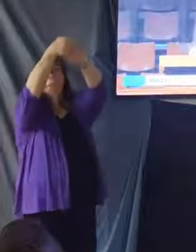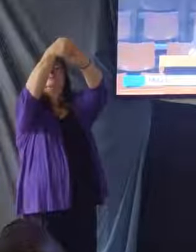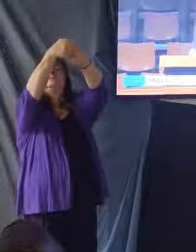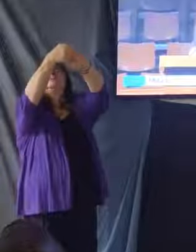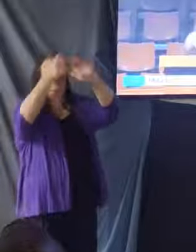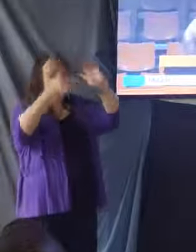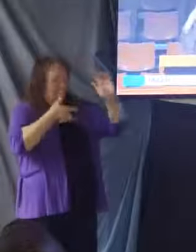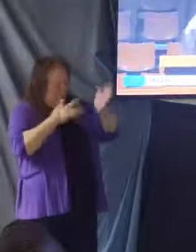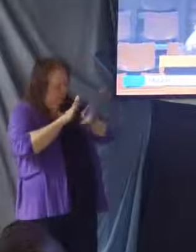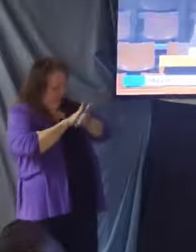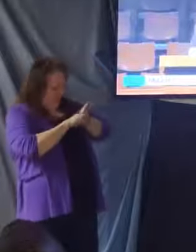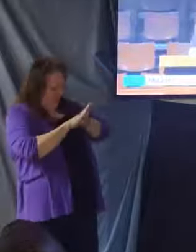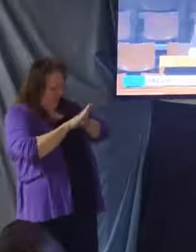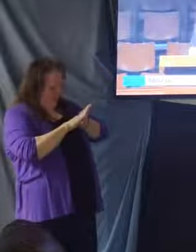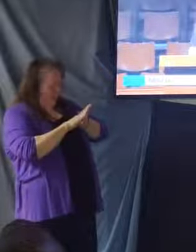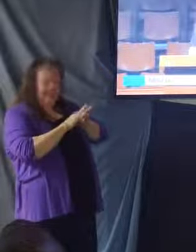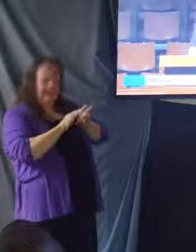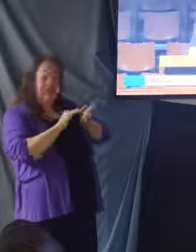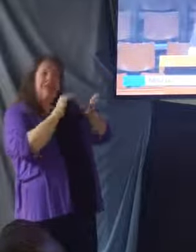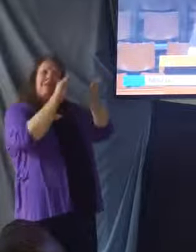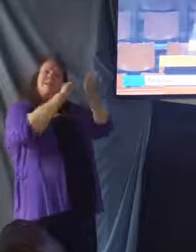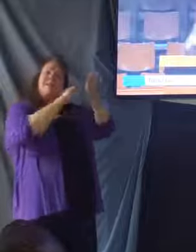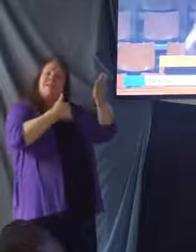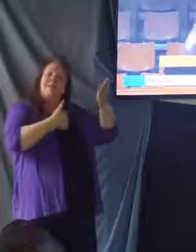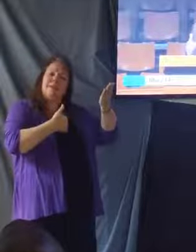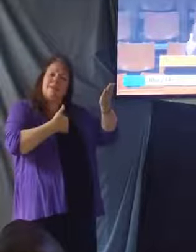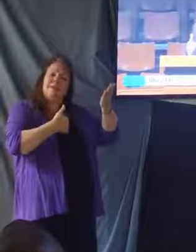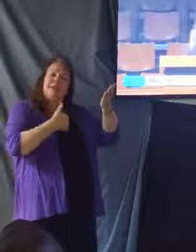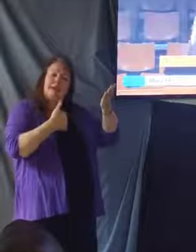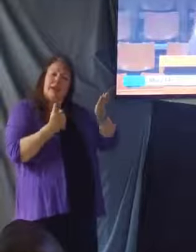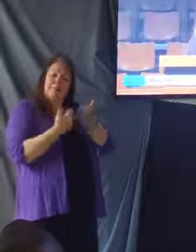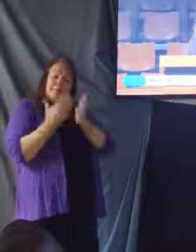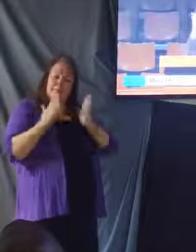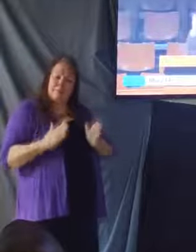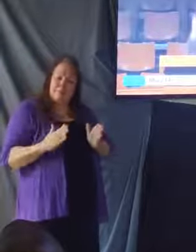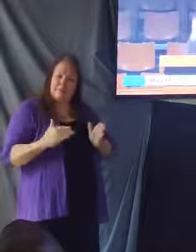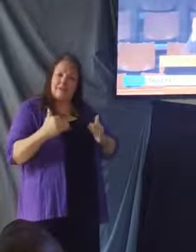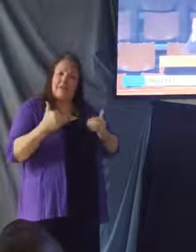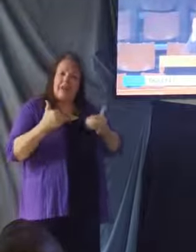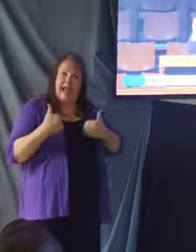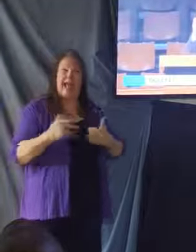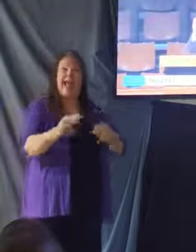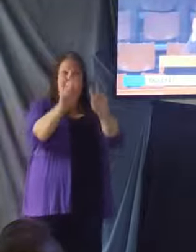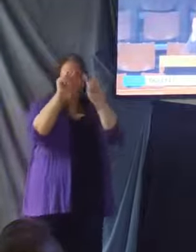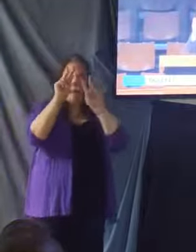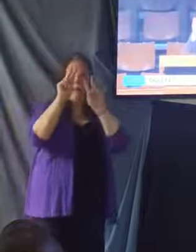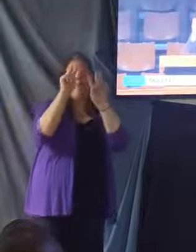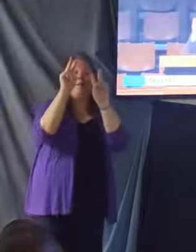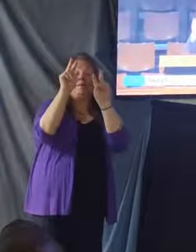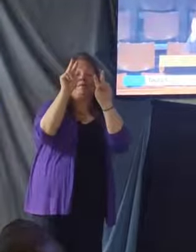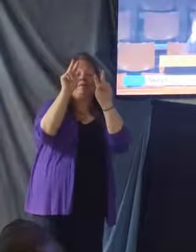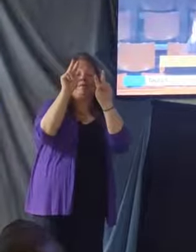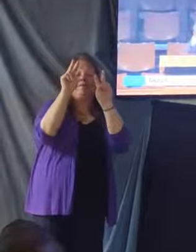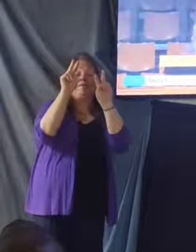are cleansed. You are forgiven. You are made new. You have hope.